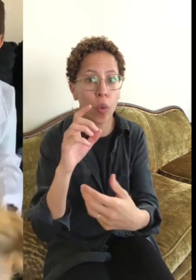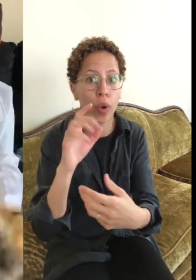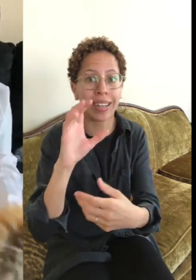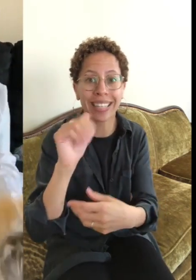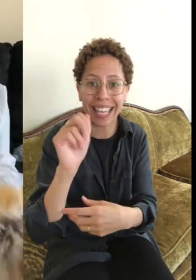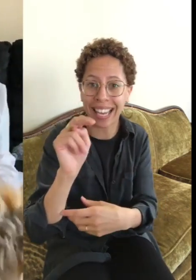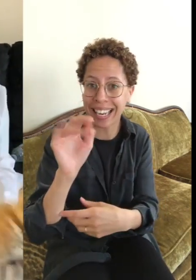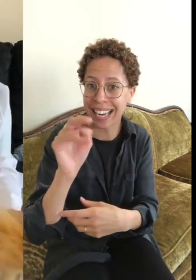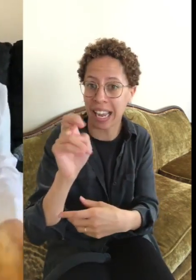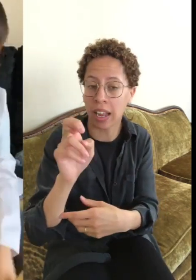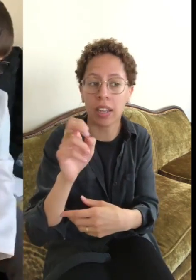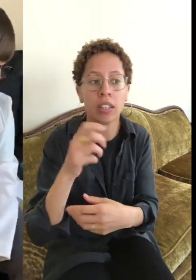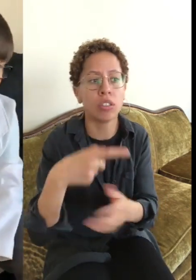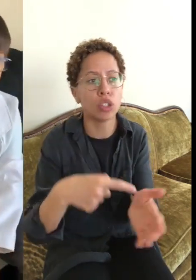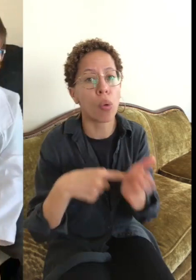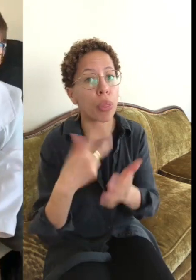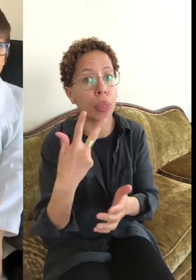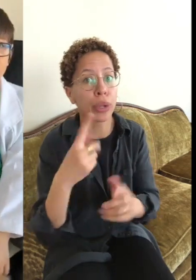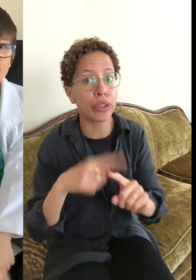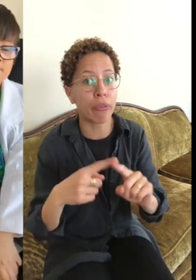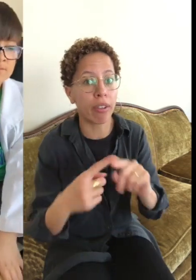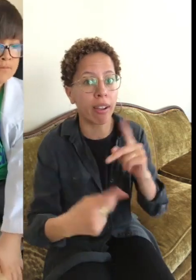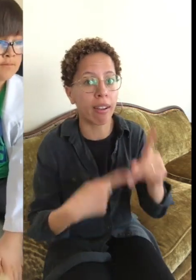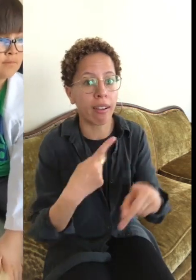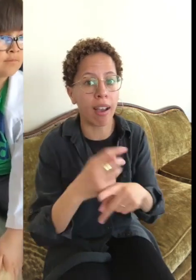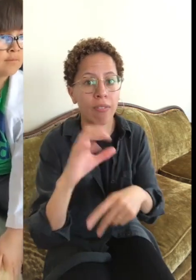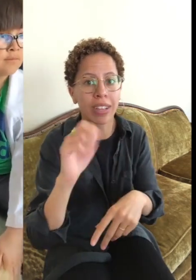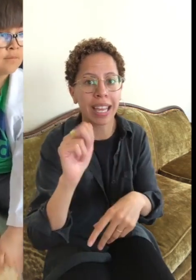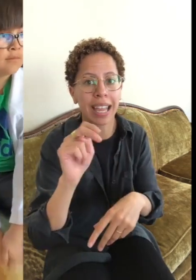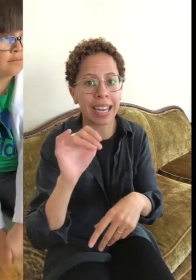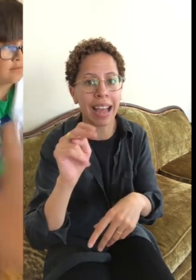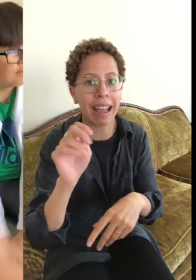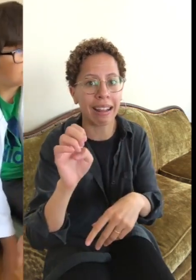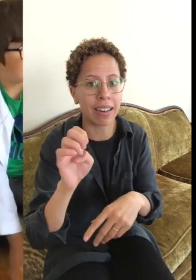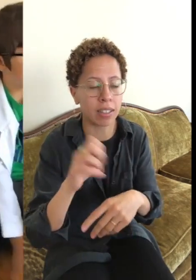say? All right. So let's bring